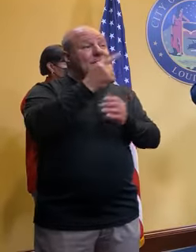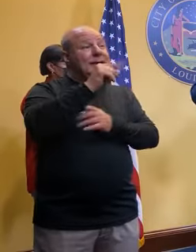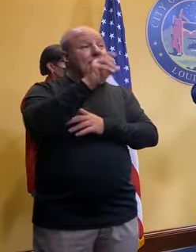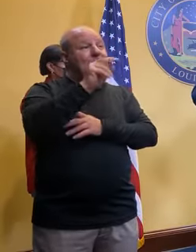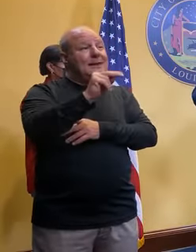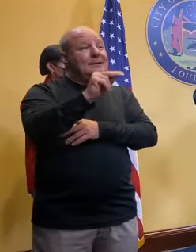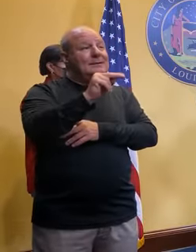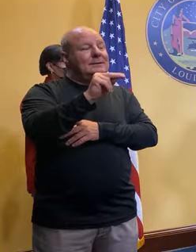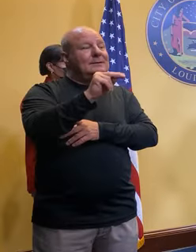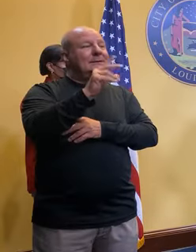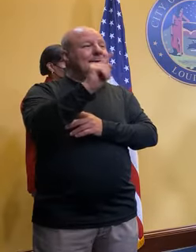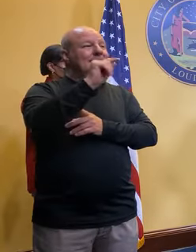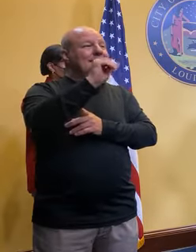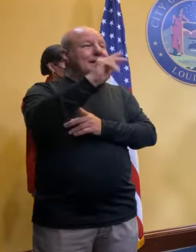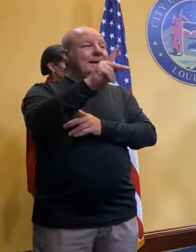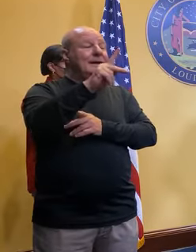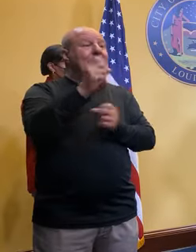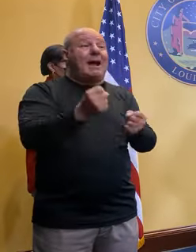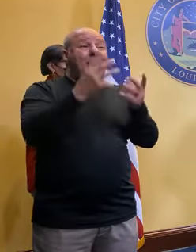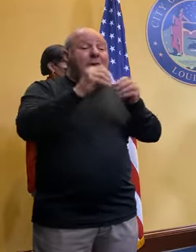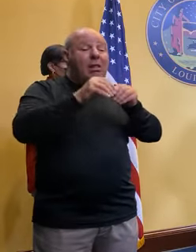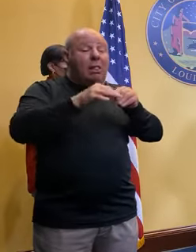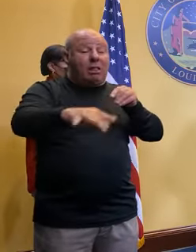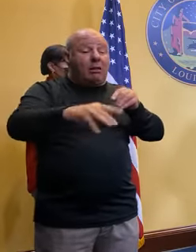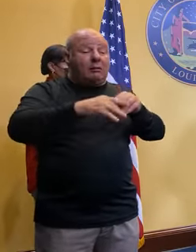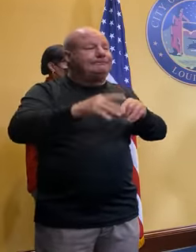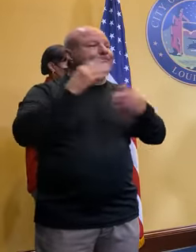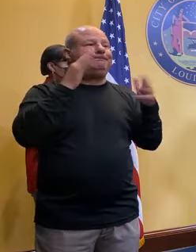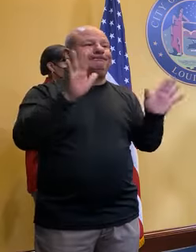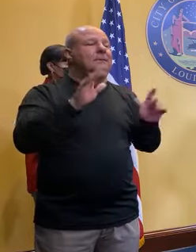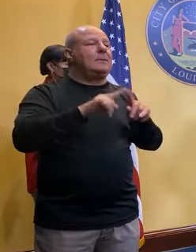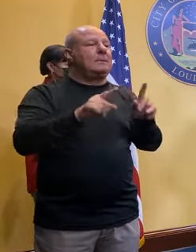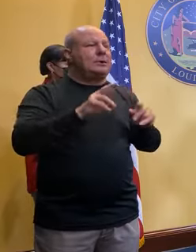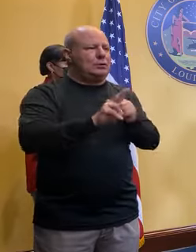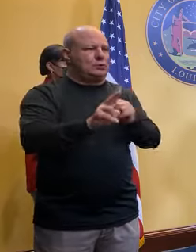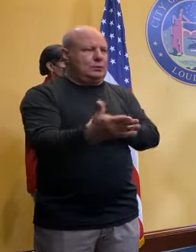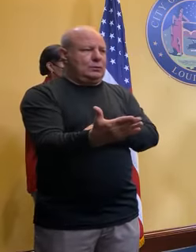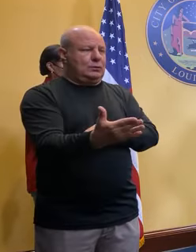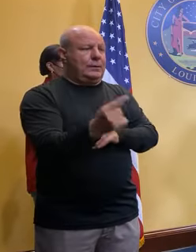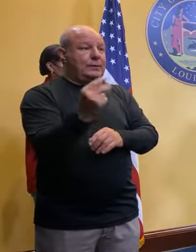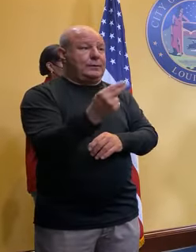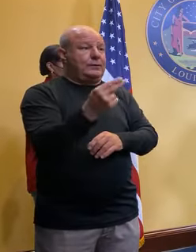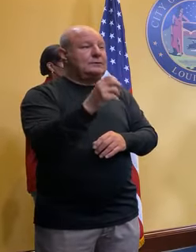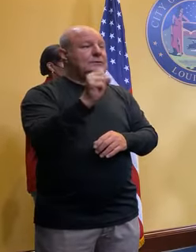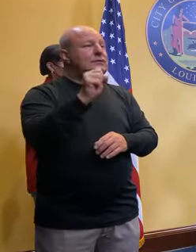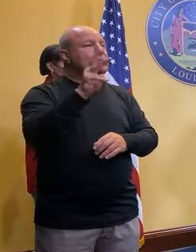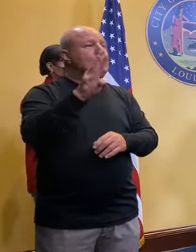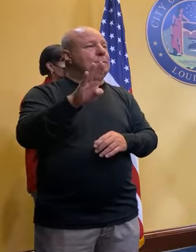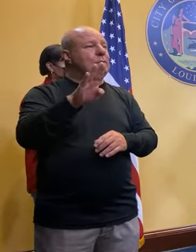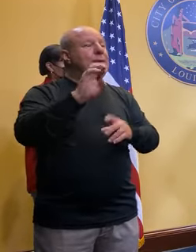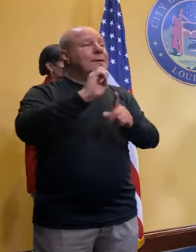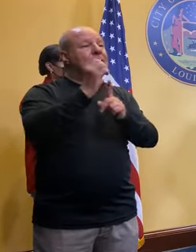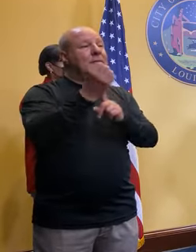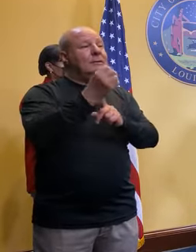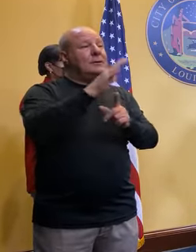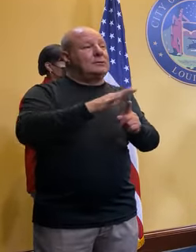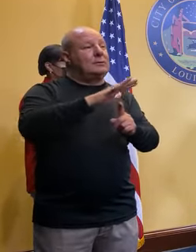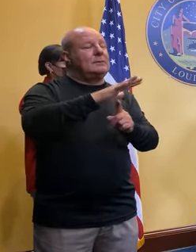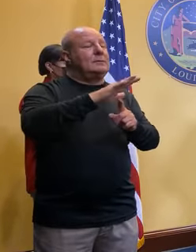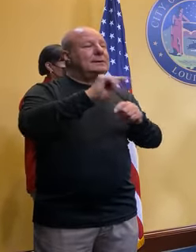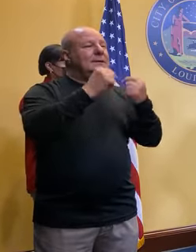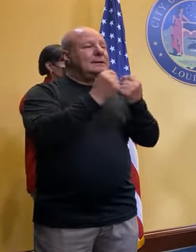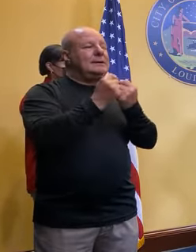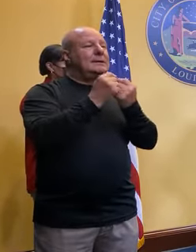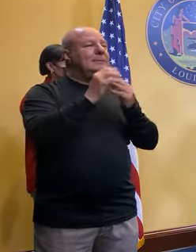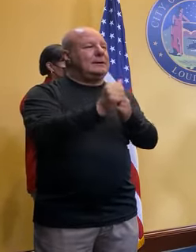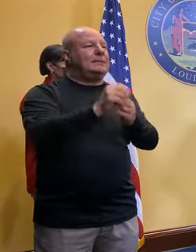diesel tank. We don't know how much was leaked, but at 2 a.m. Thursday, the Sewage and Water Board environmental team led by Ms. Ann